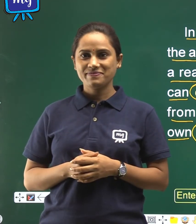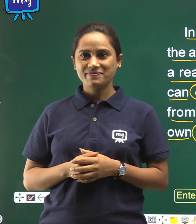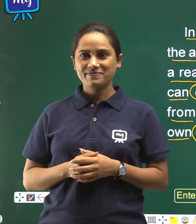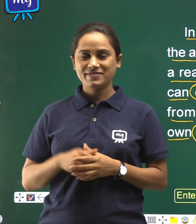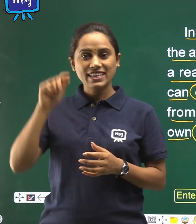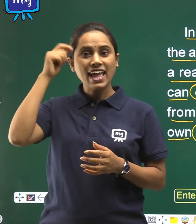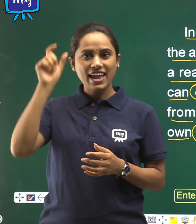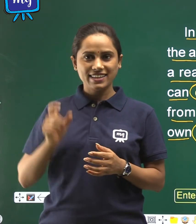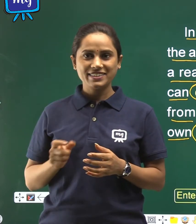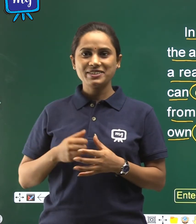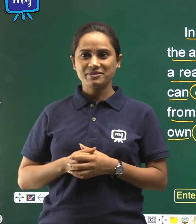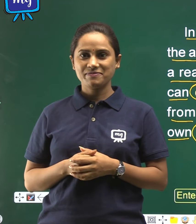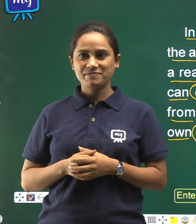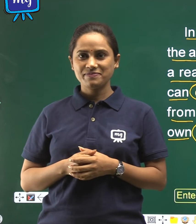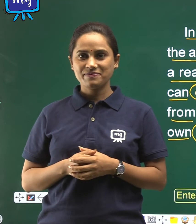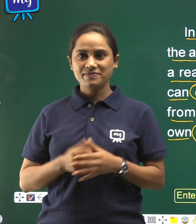enter,